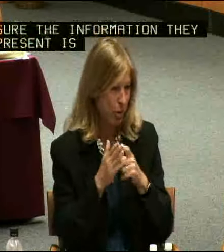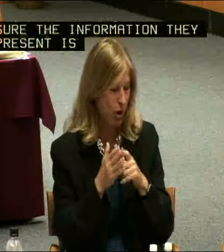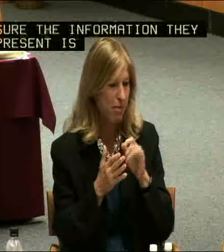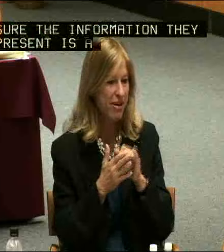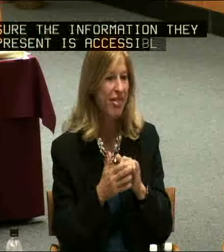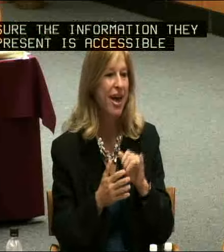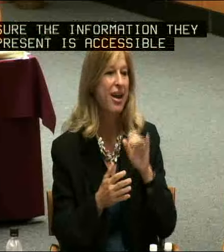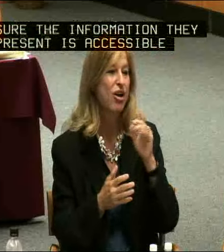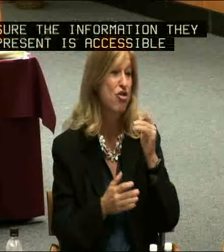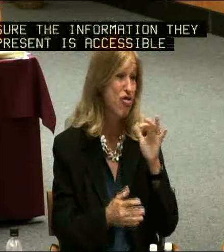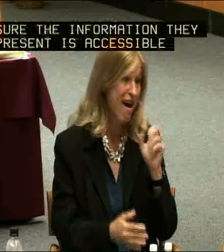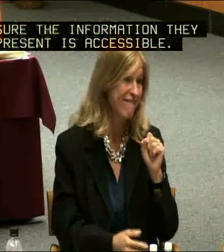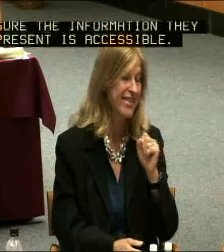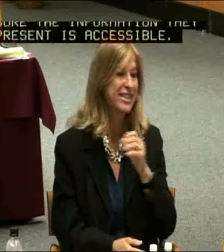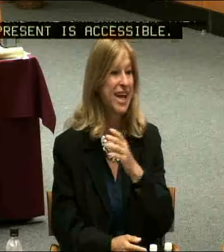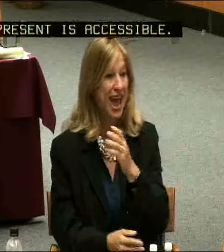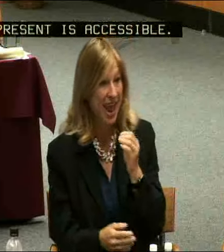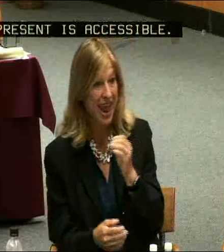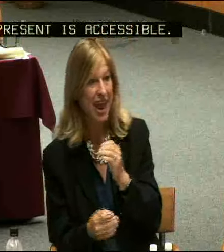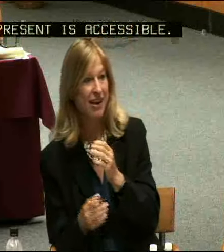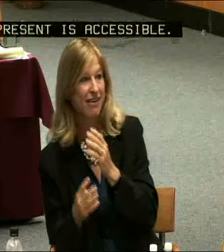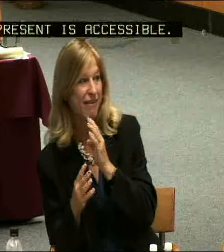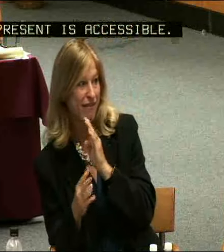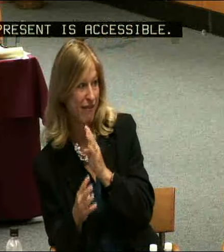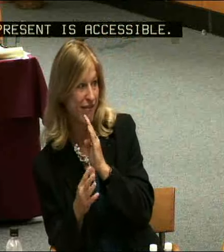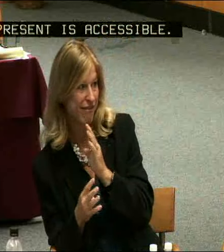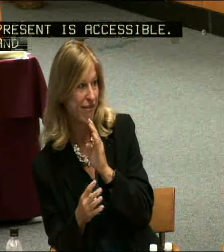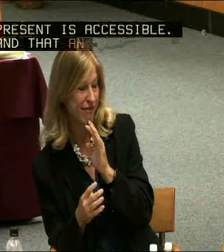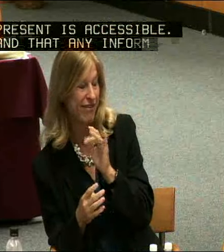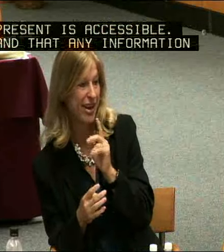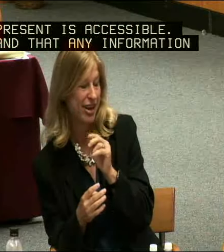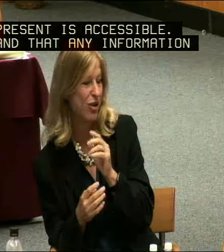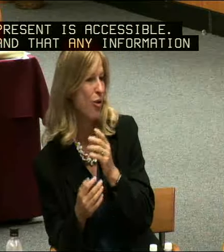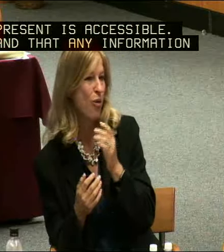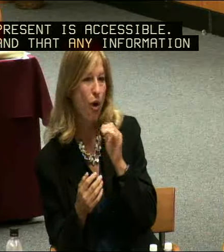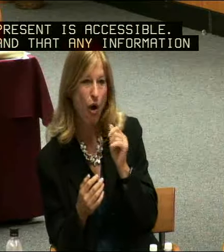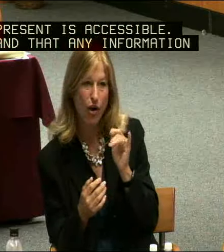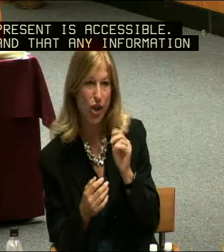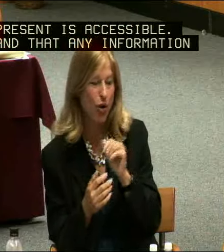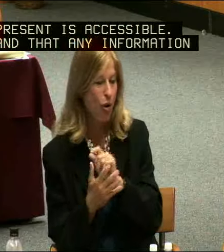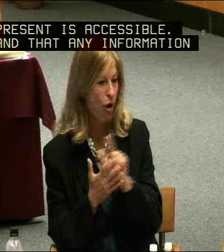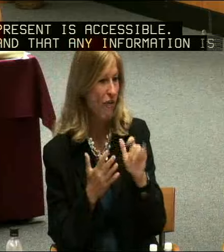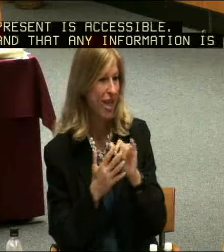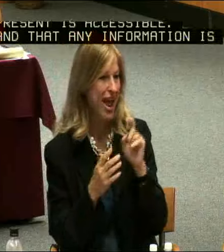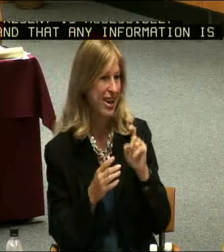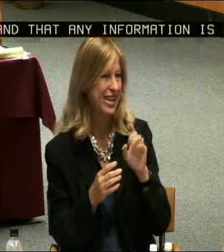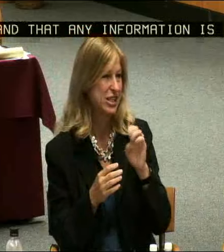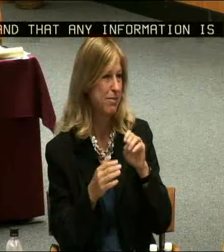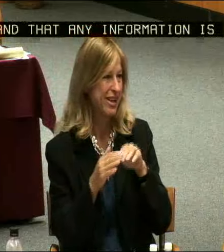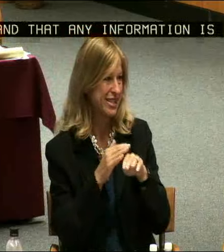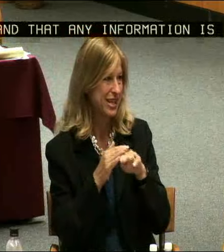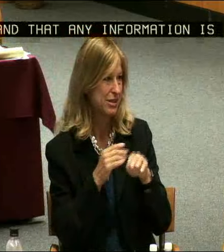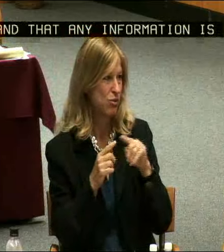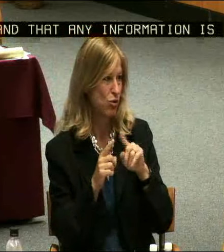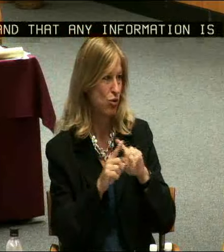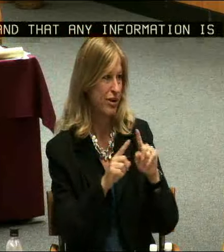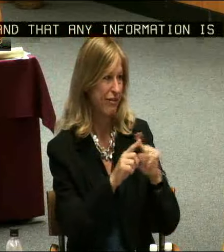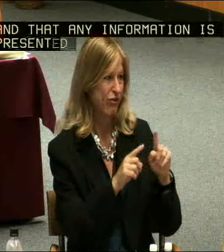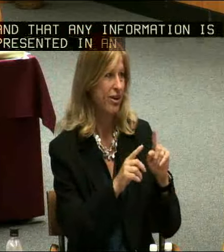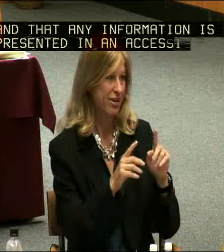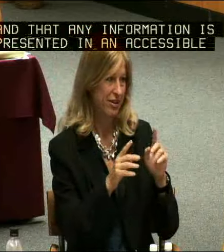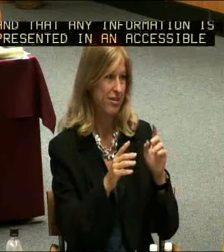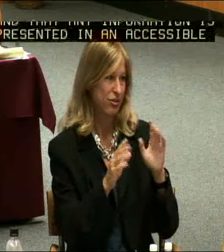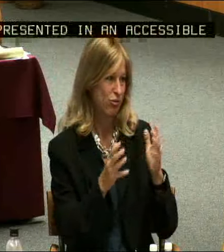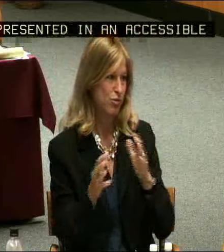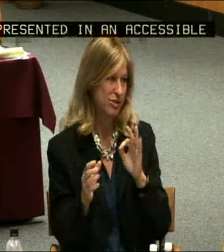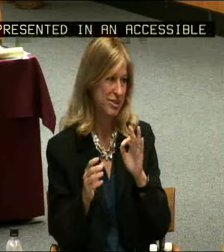that any information is presented in accessible manners. Anything video and audio should be